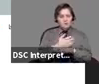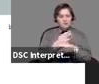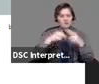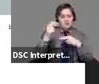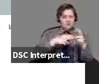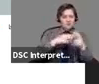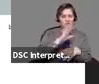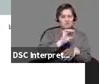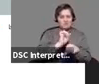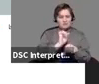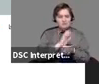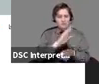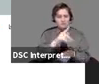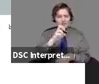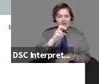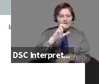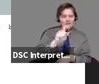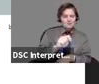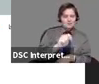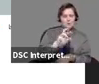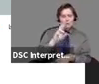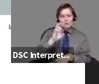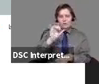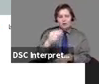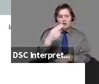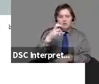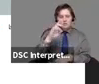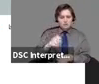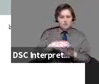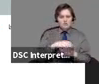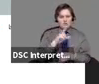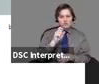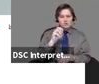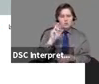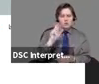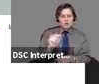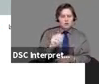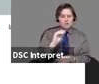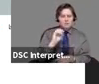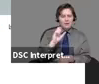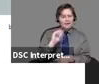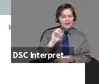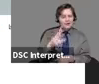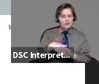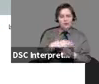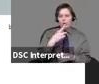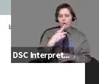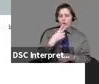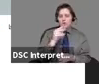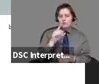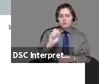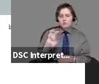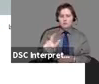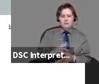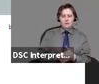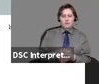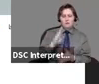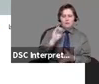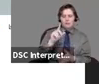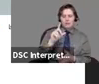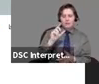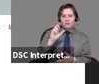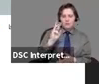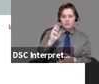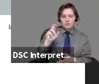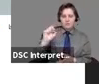her panelists range from Roy Hodge, Lenora McIntyre, Rhonda Sewell, and Bill